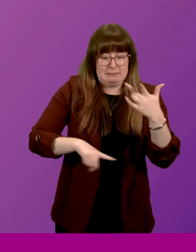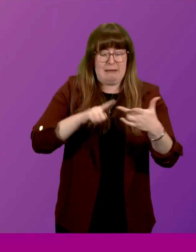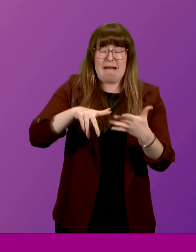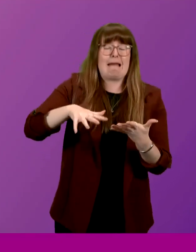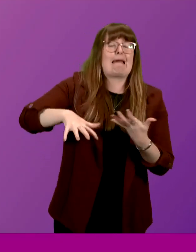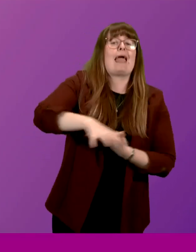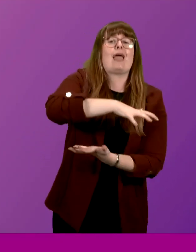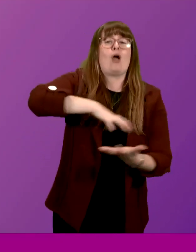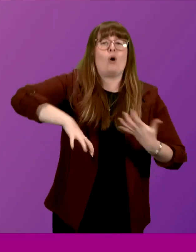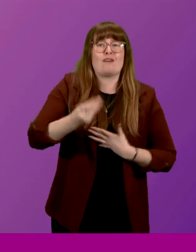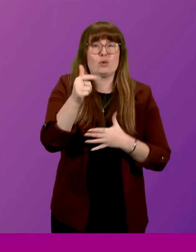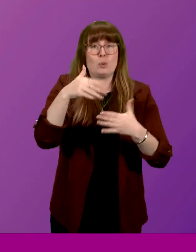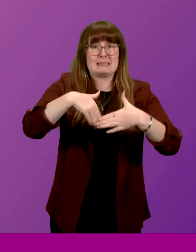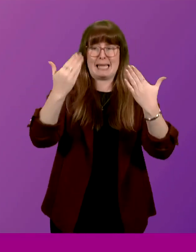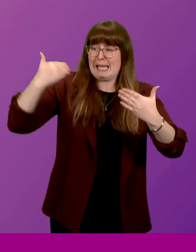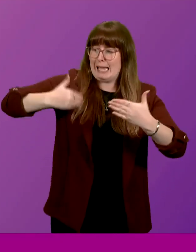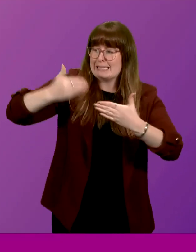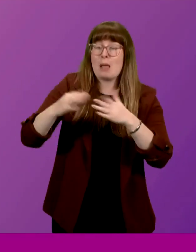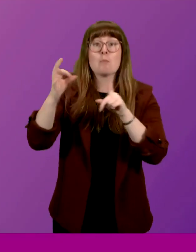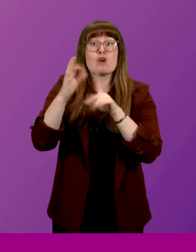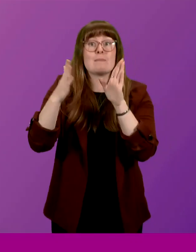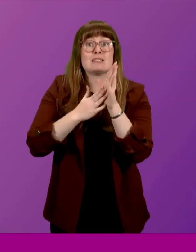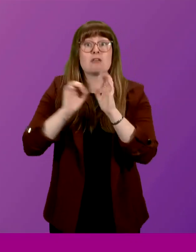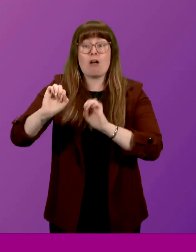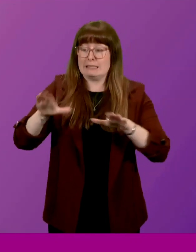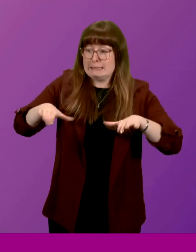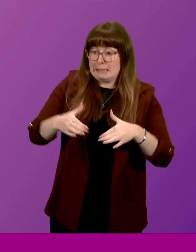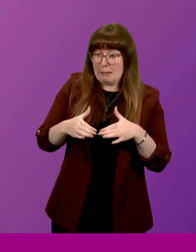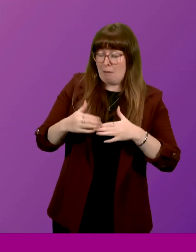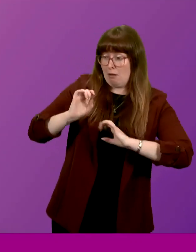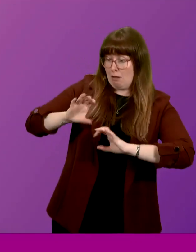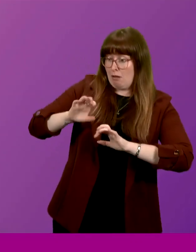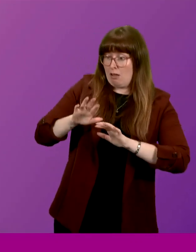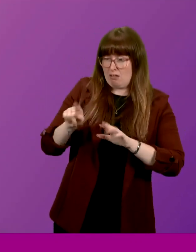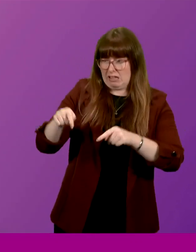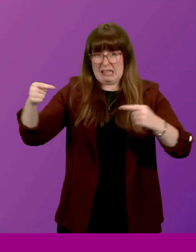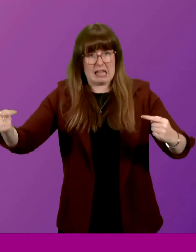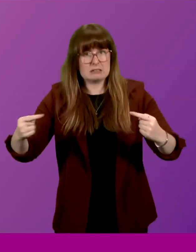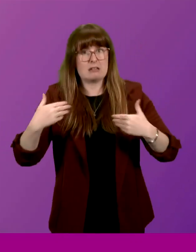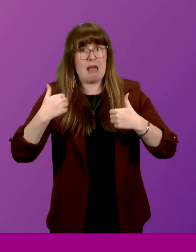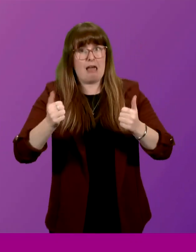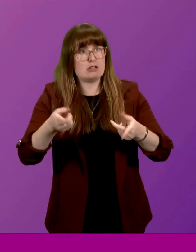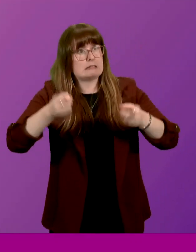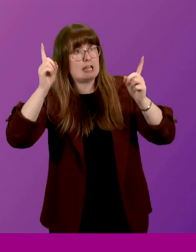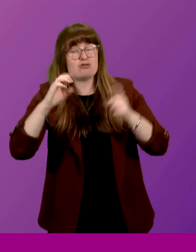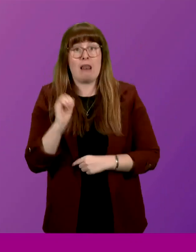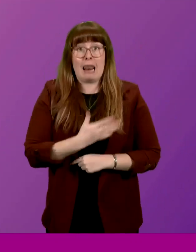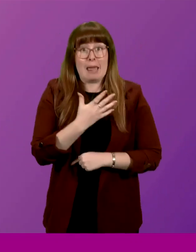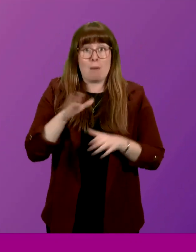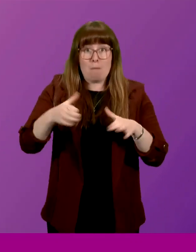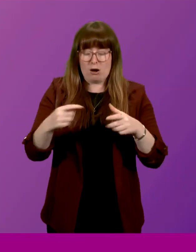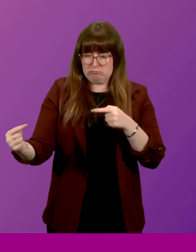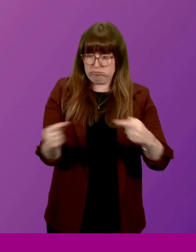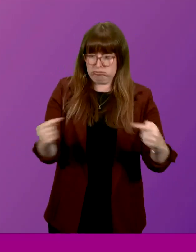the last few days where the Prime Minister's team are briefing against his Health Secretary, where the Labour Party are fighting amongst